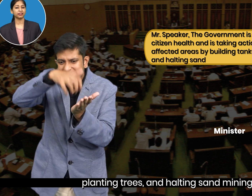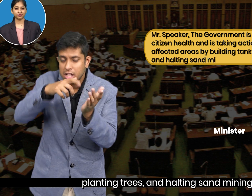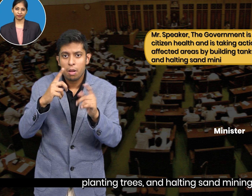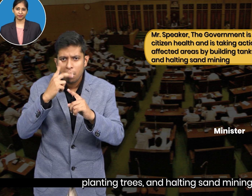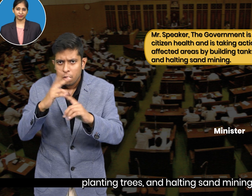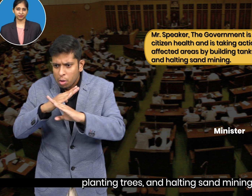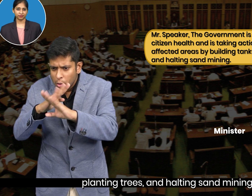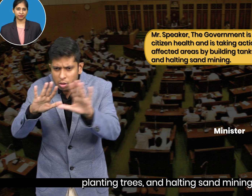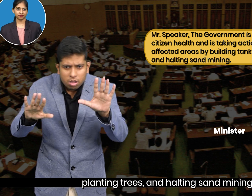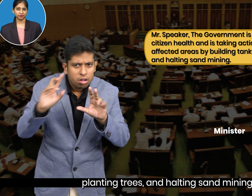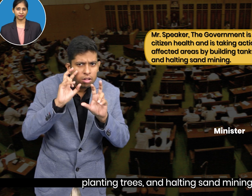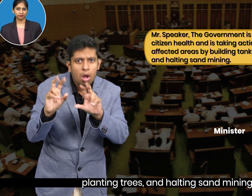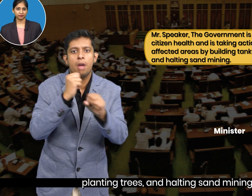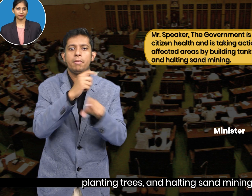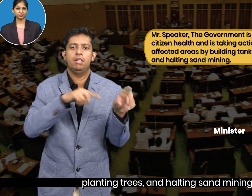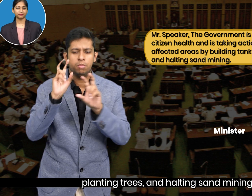mining.